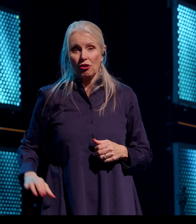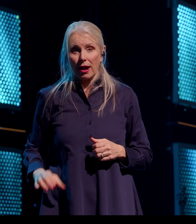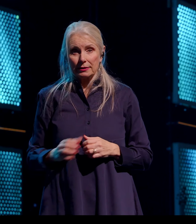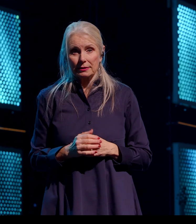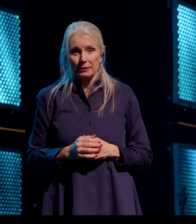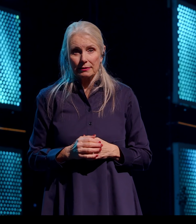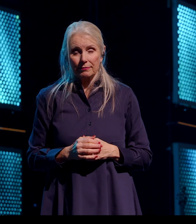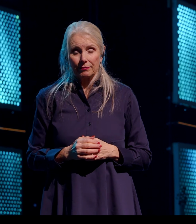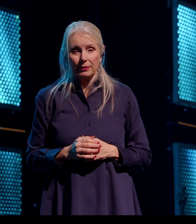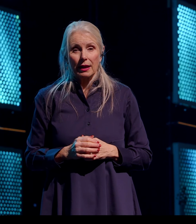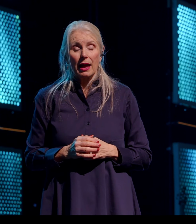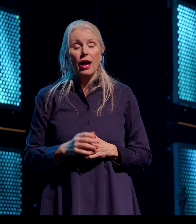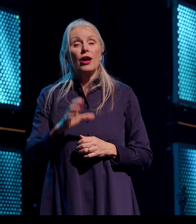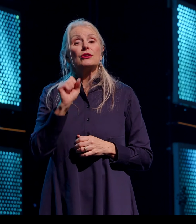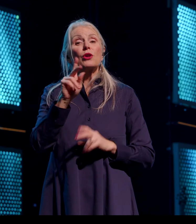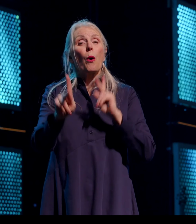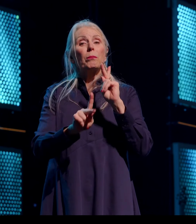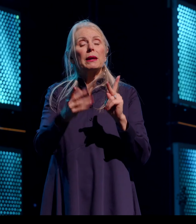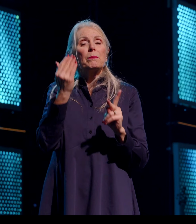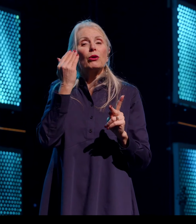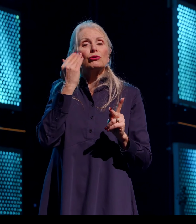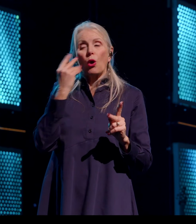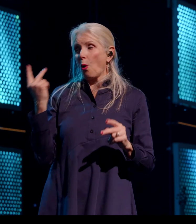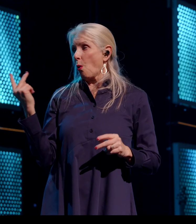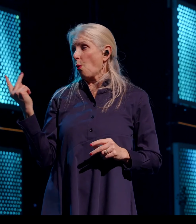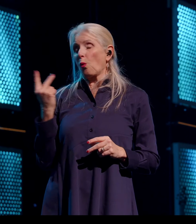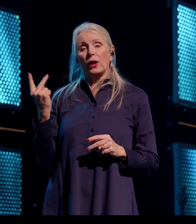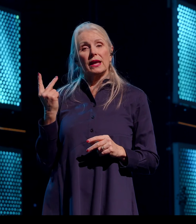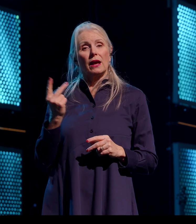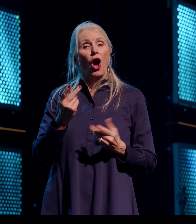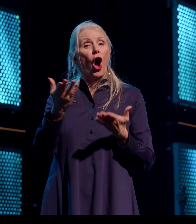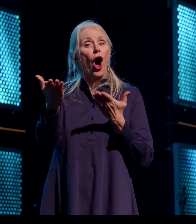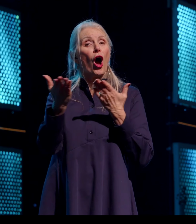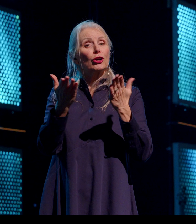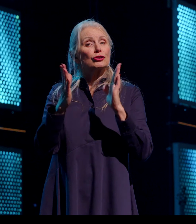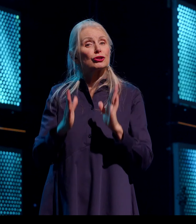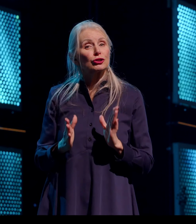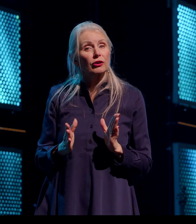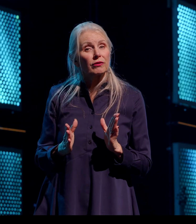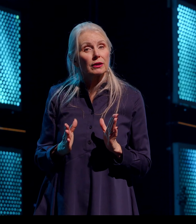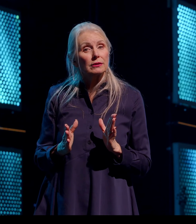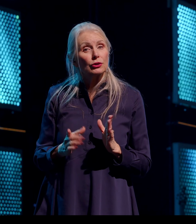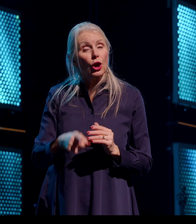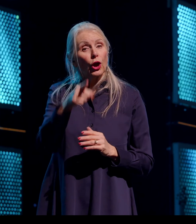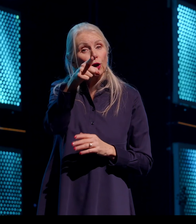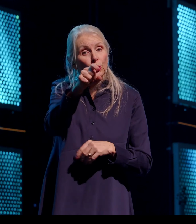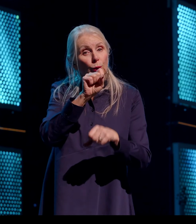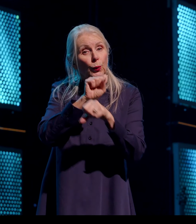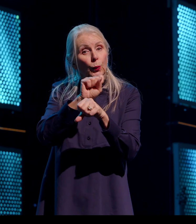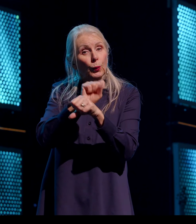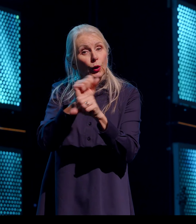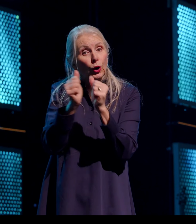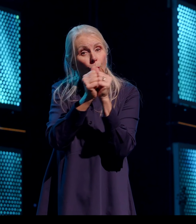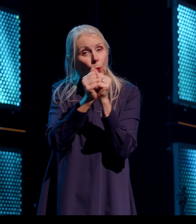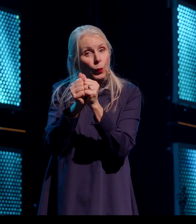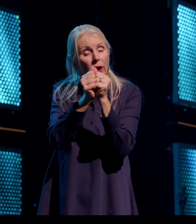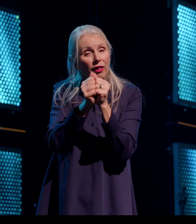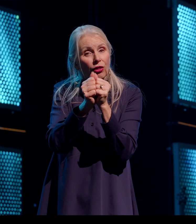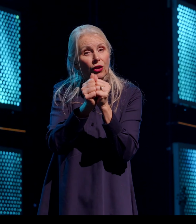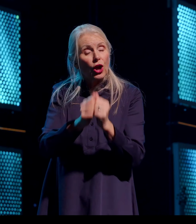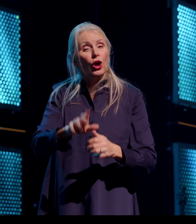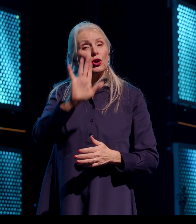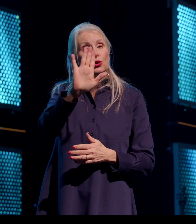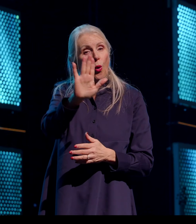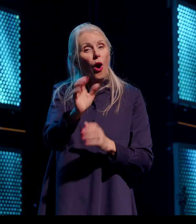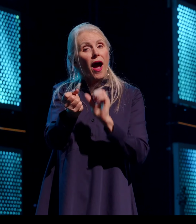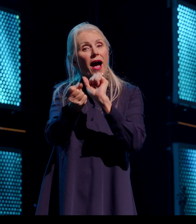Oh, that people would know that we're servants of Christ. Oh, that people that you work with would know that you are a